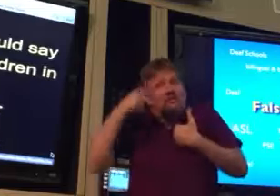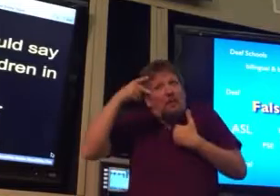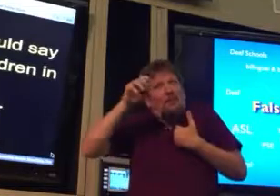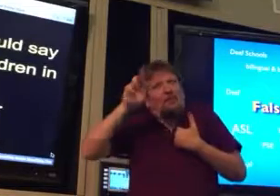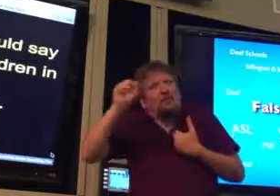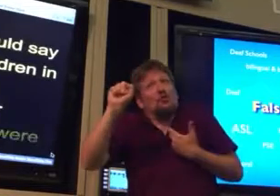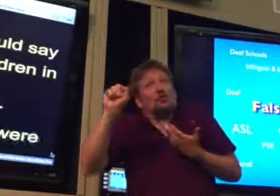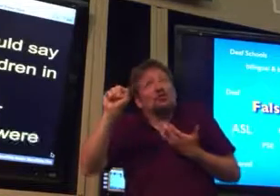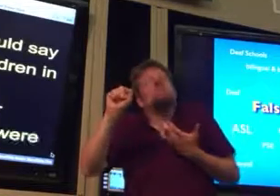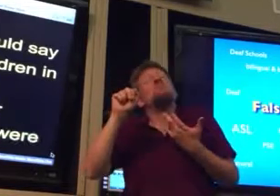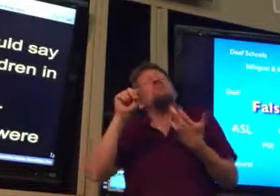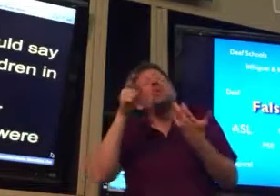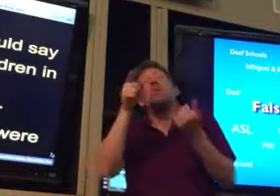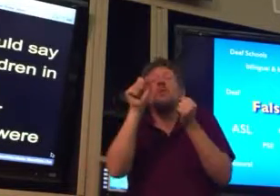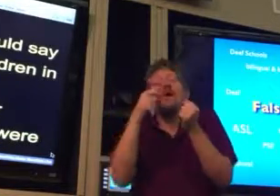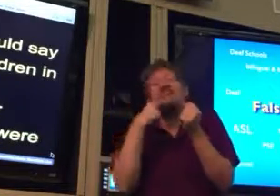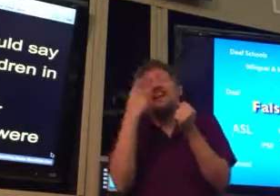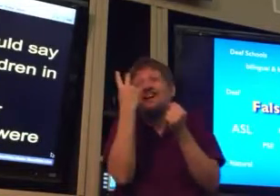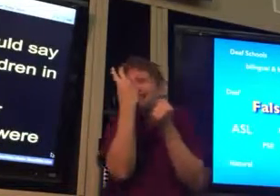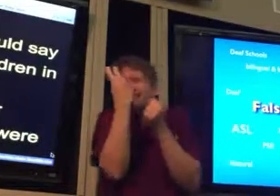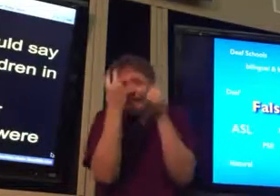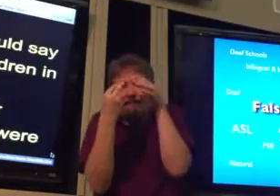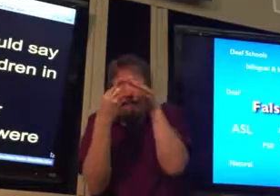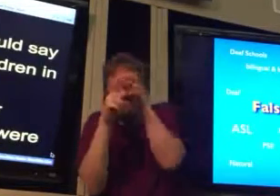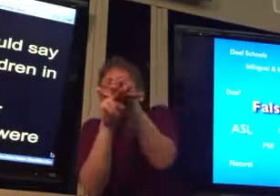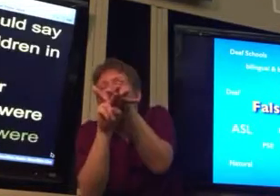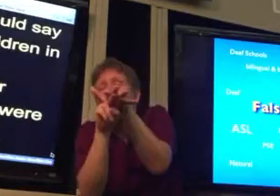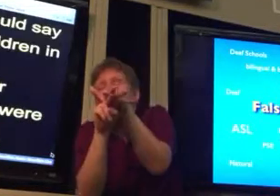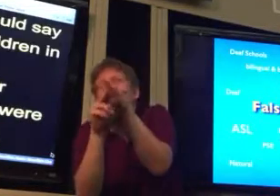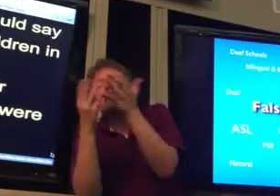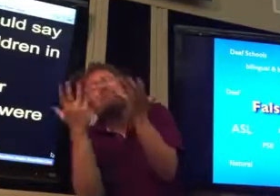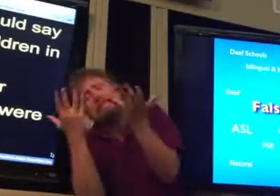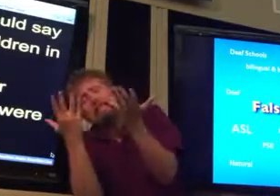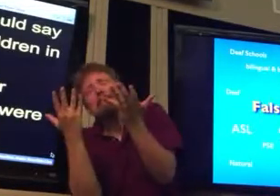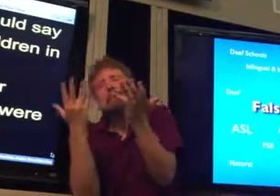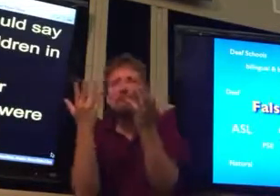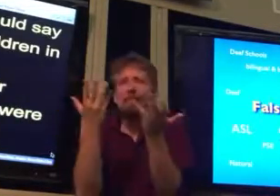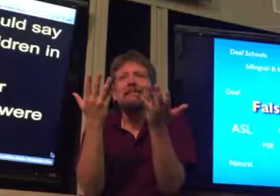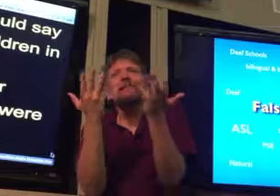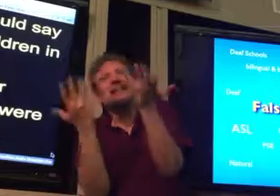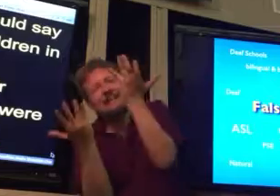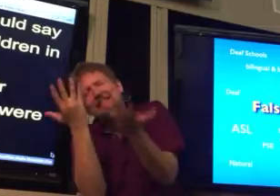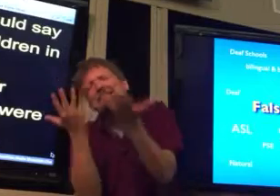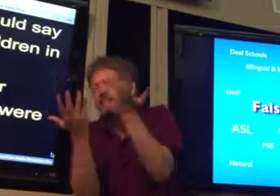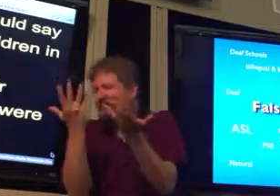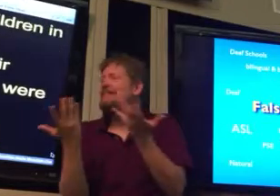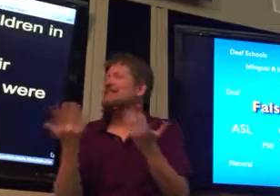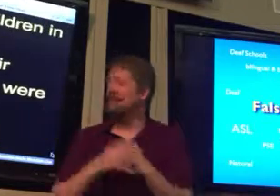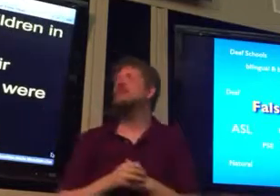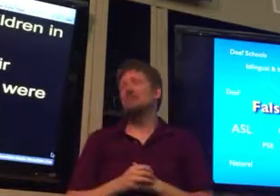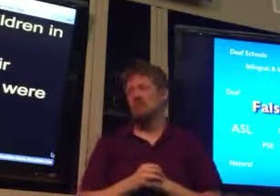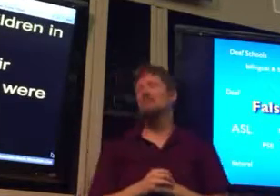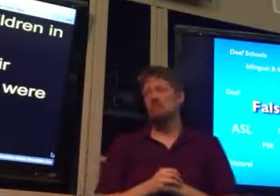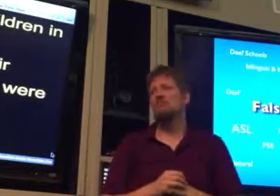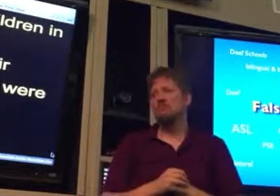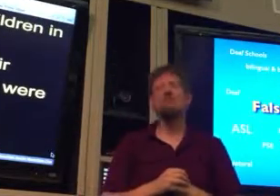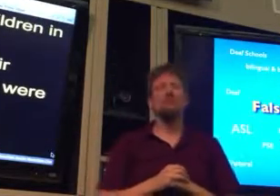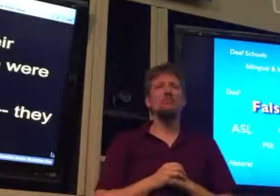Actually, it's good to have peers, but maybe I would sign it like this to indicate that there are 2 or 3 deaf students